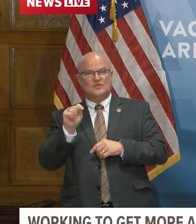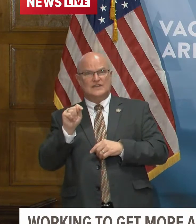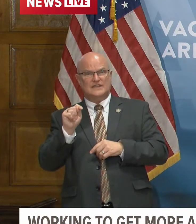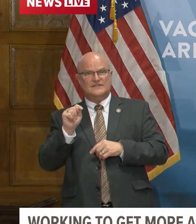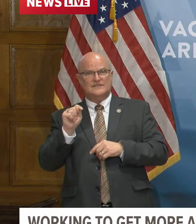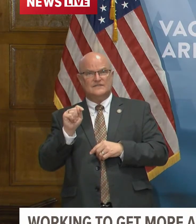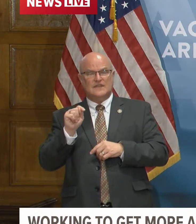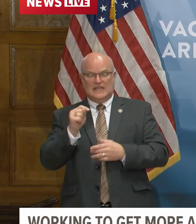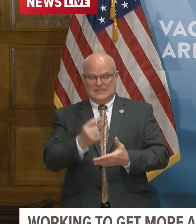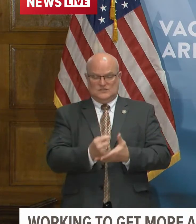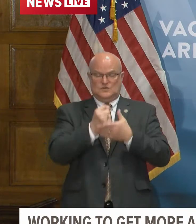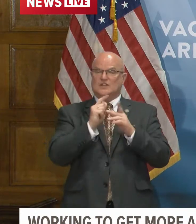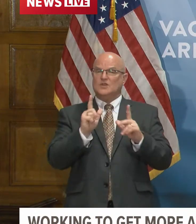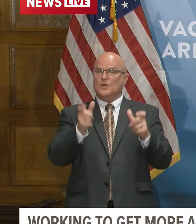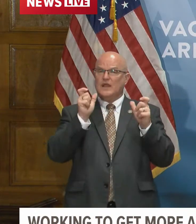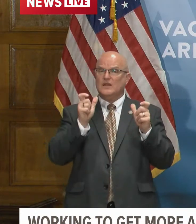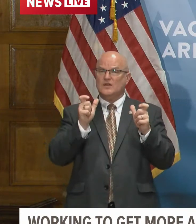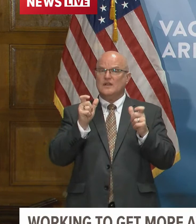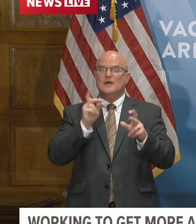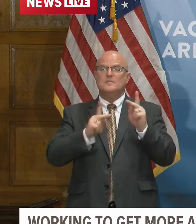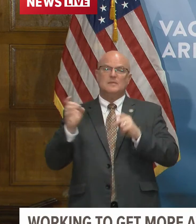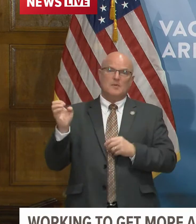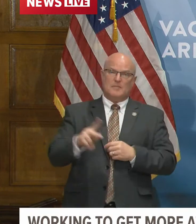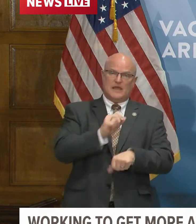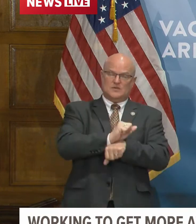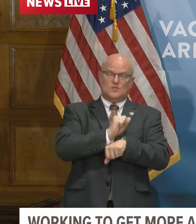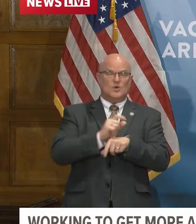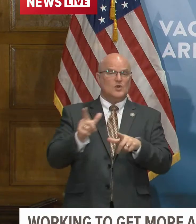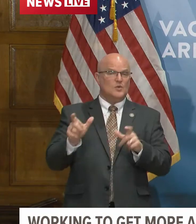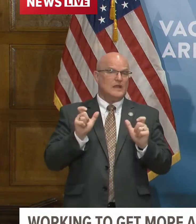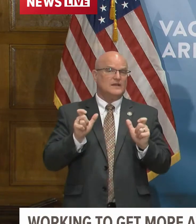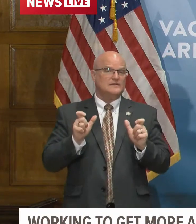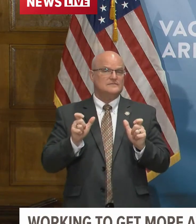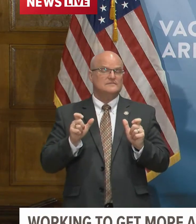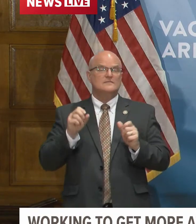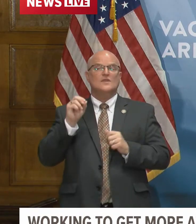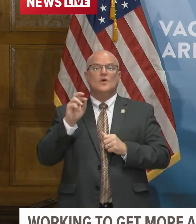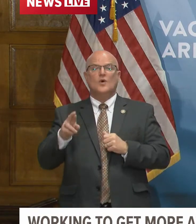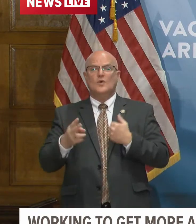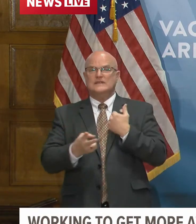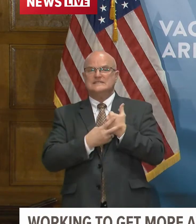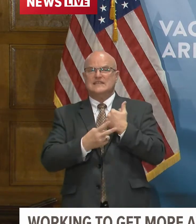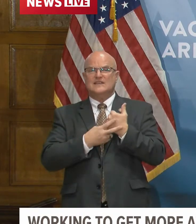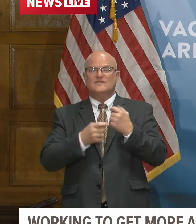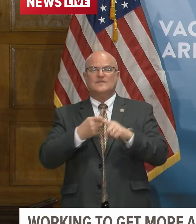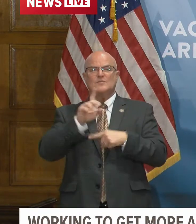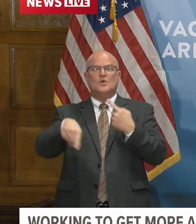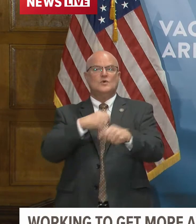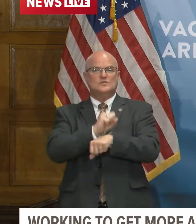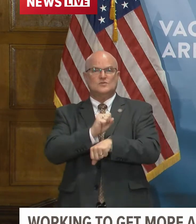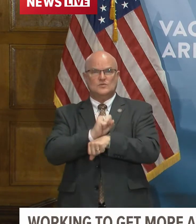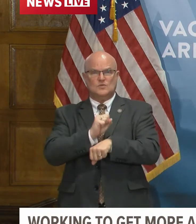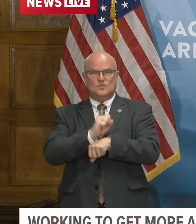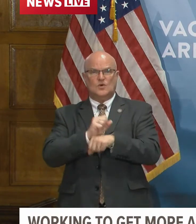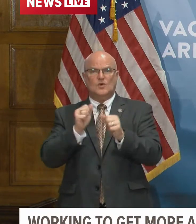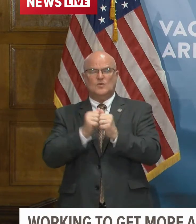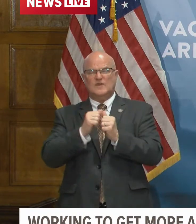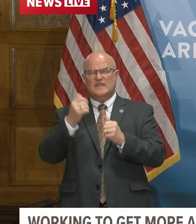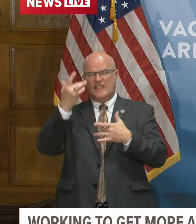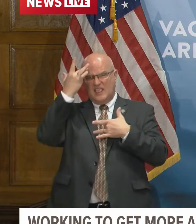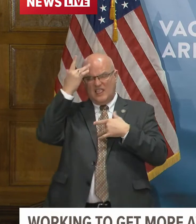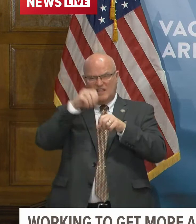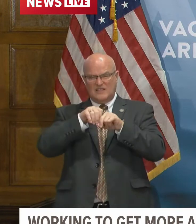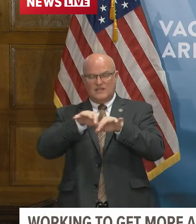quicker. It gets people back to work quicker, or it saves them from going to work with an